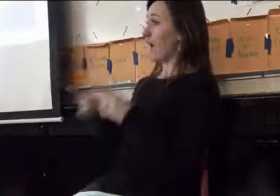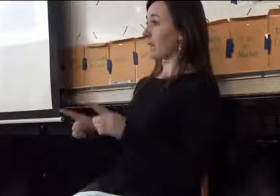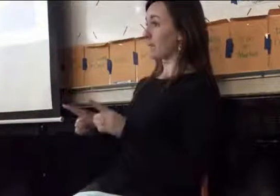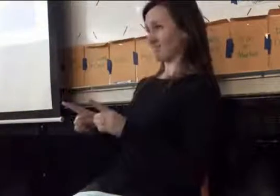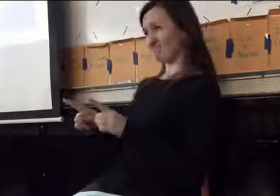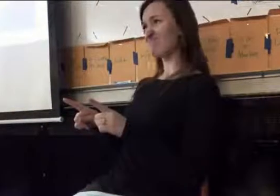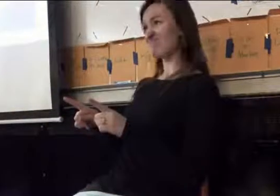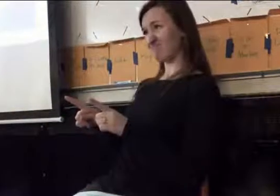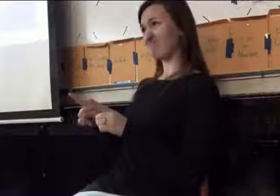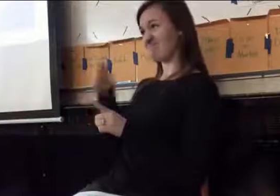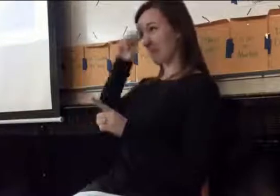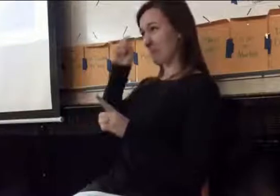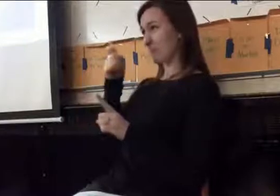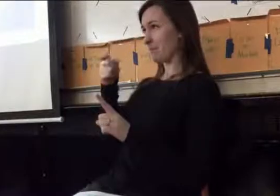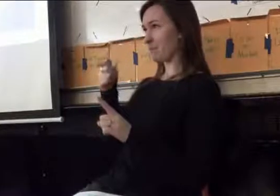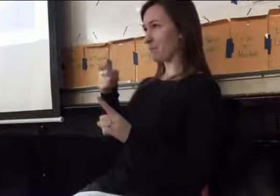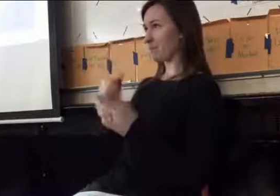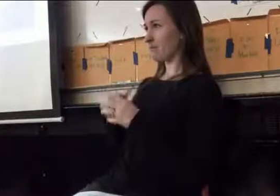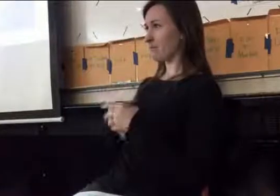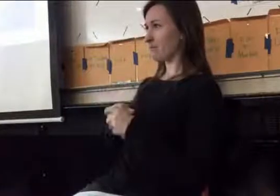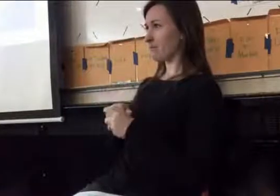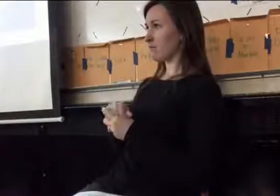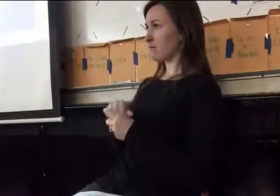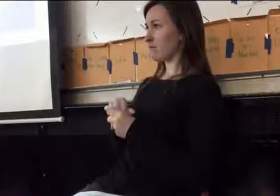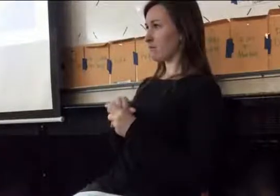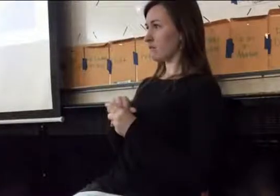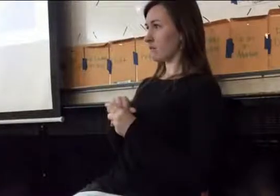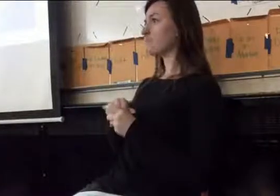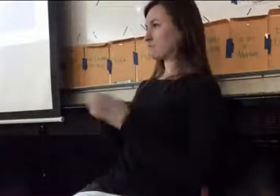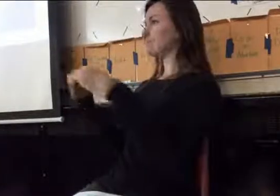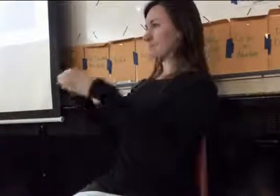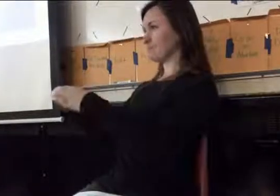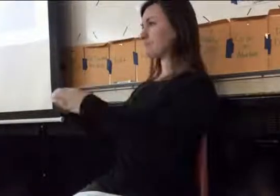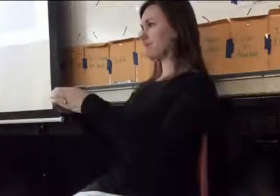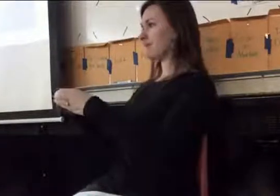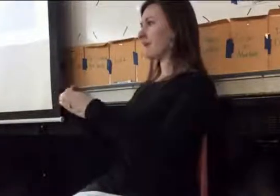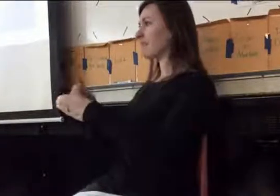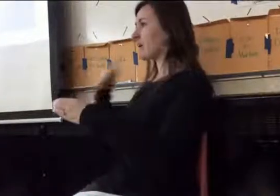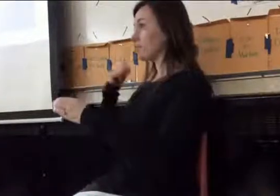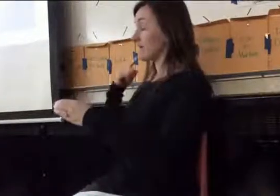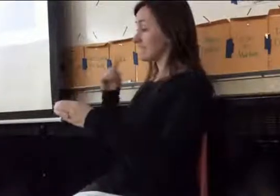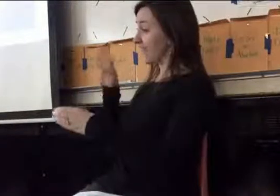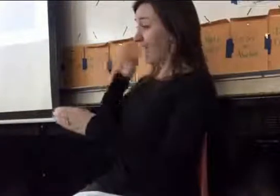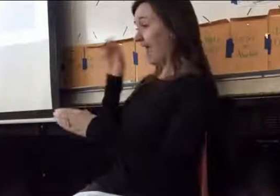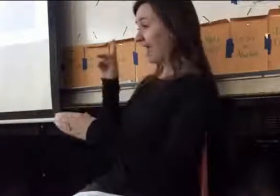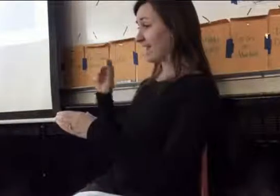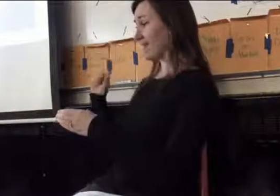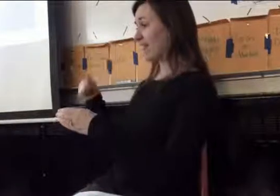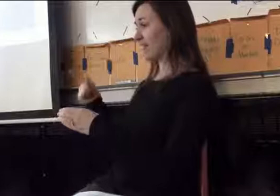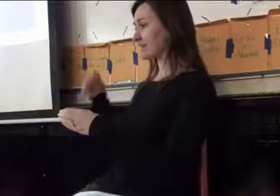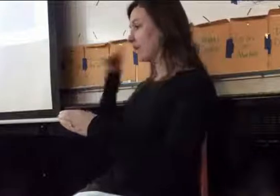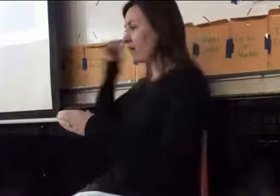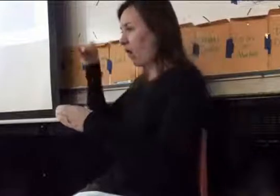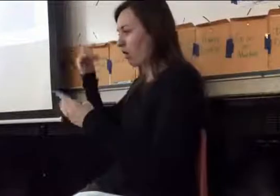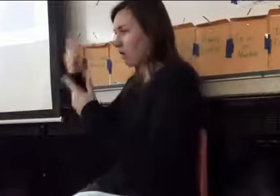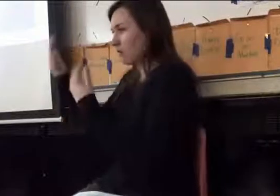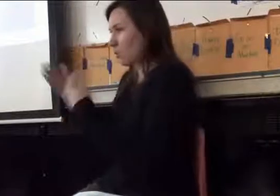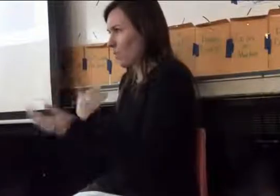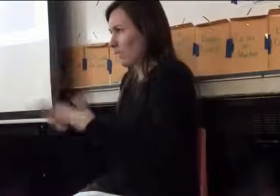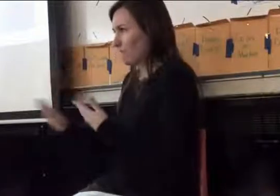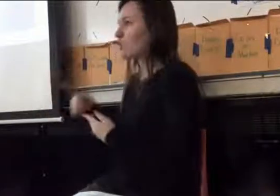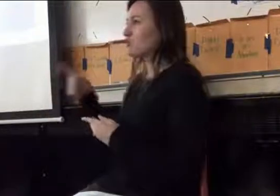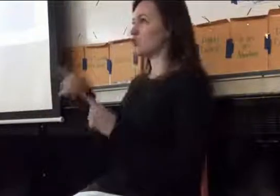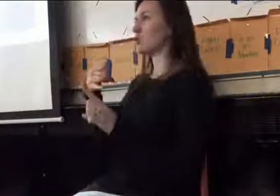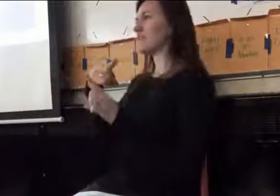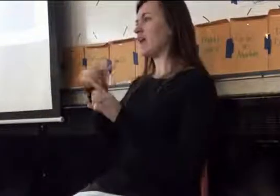some other things. So for example, yes, you gave $2.5 million, but also somebody in England just came